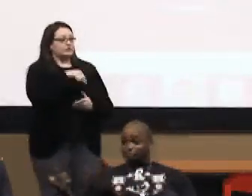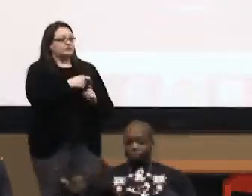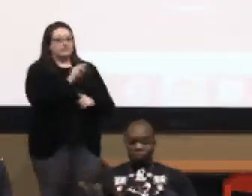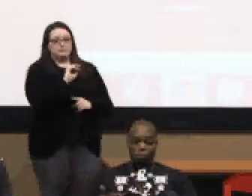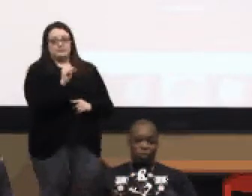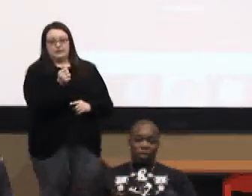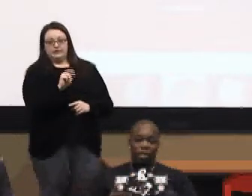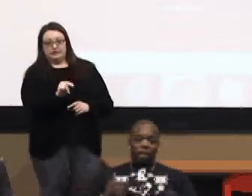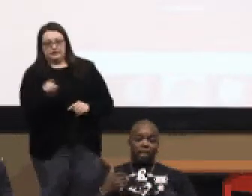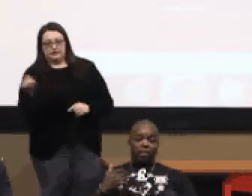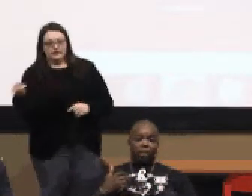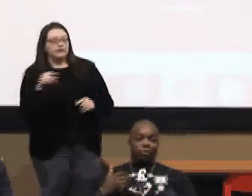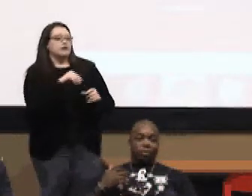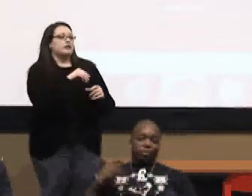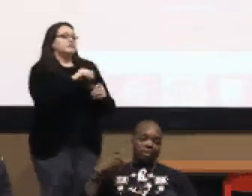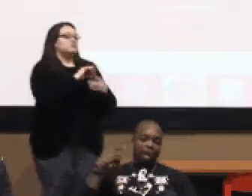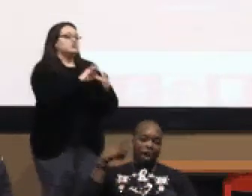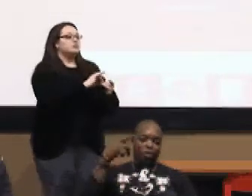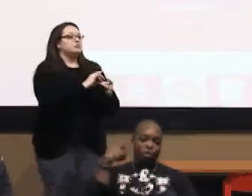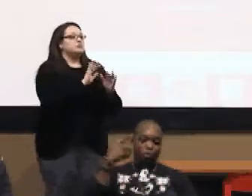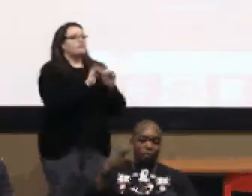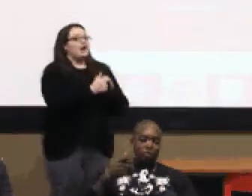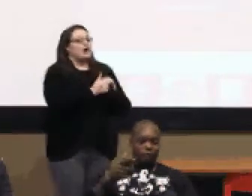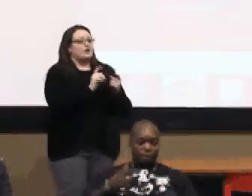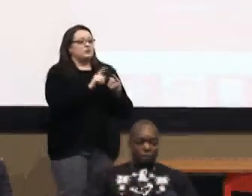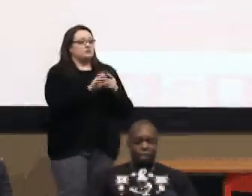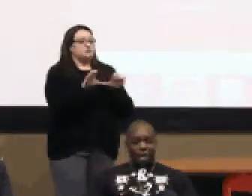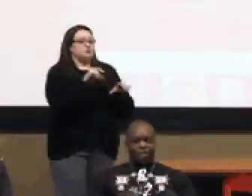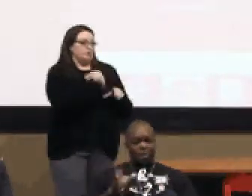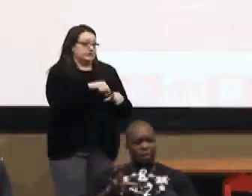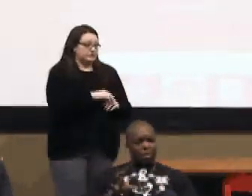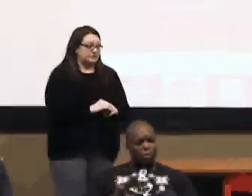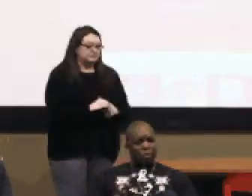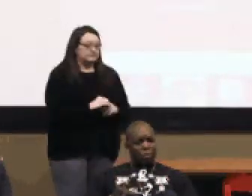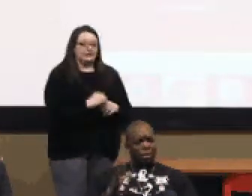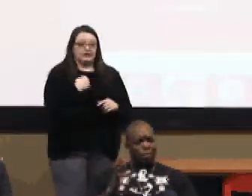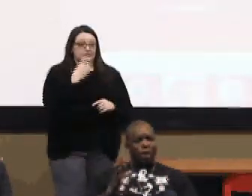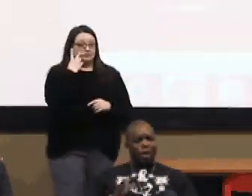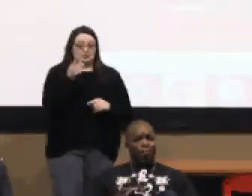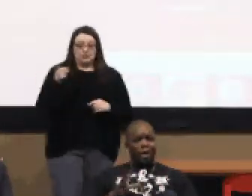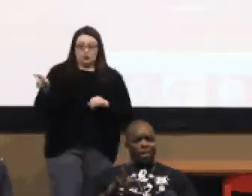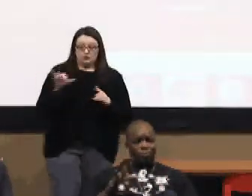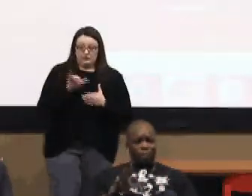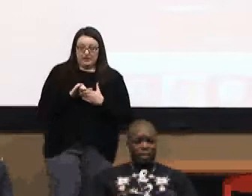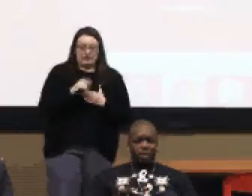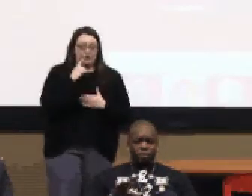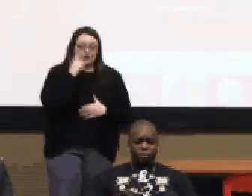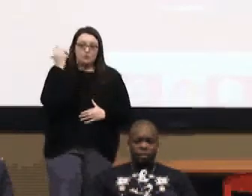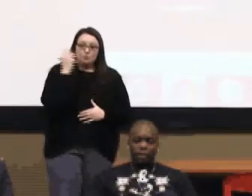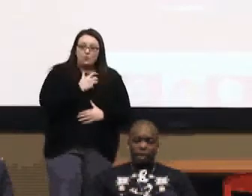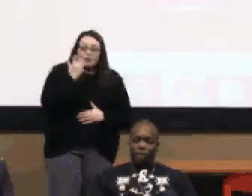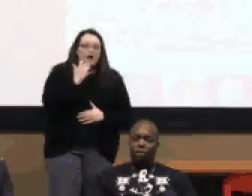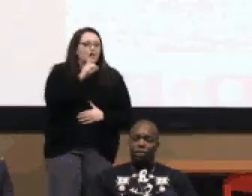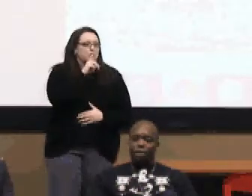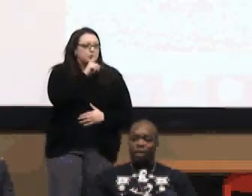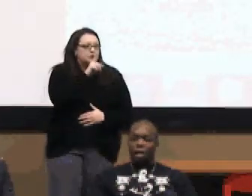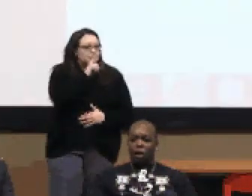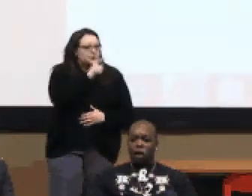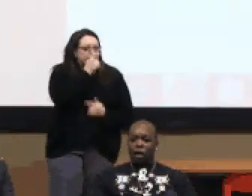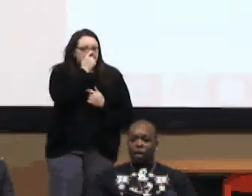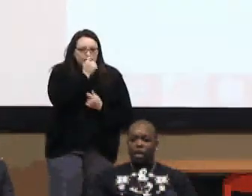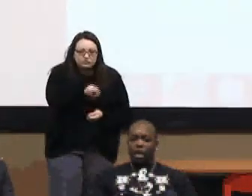Megan in terms of how to do it. I saw her do it, and I'm like, wow, that is really, really